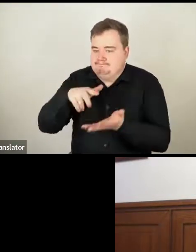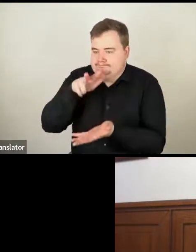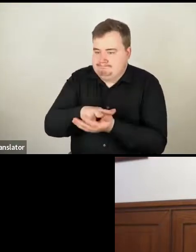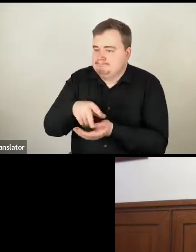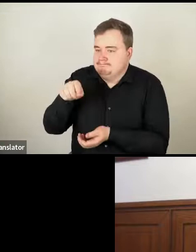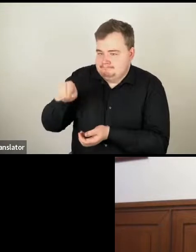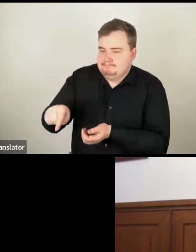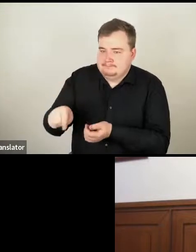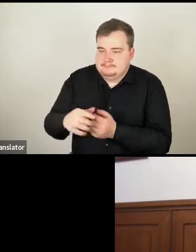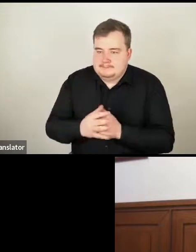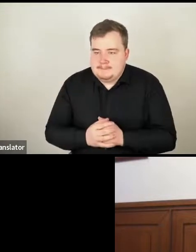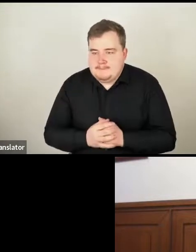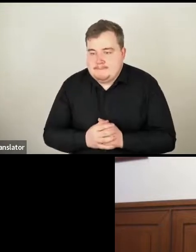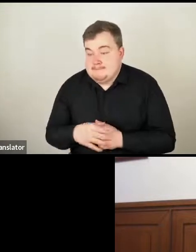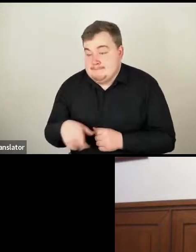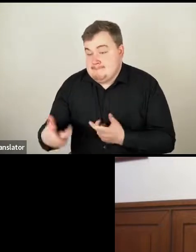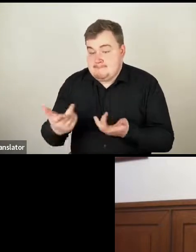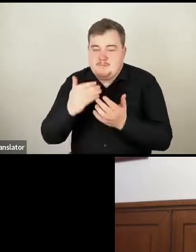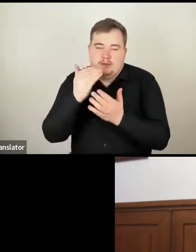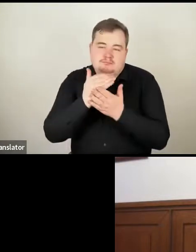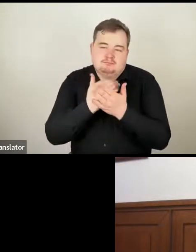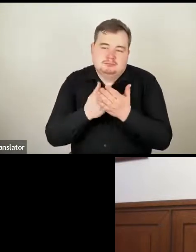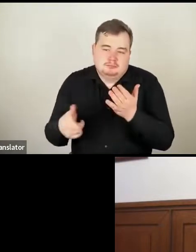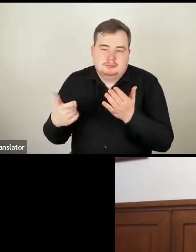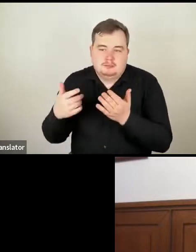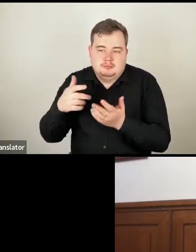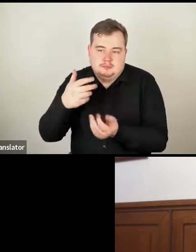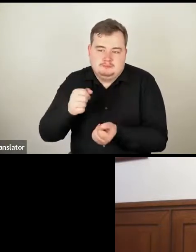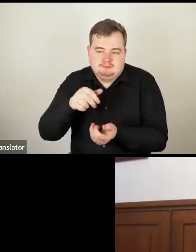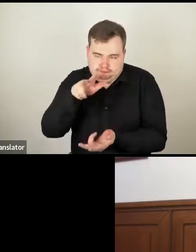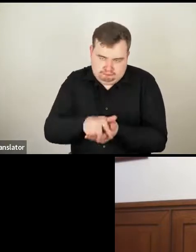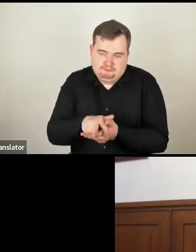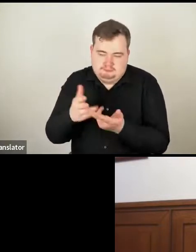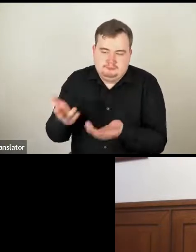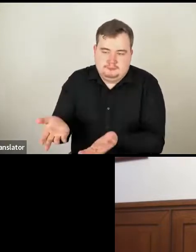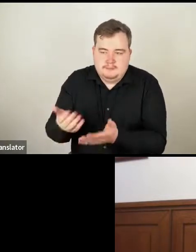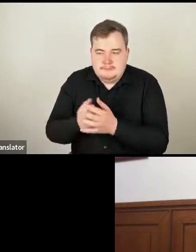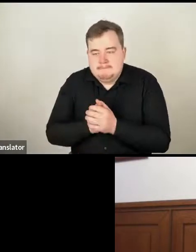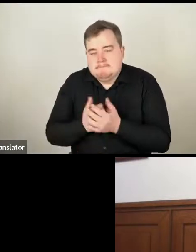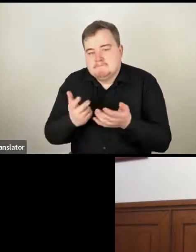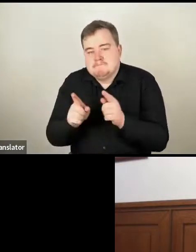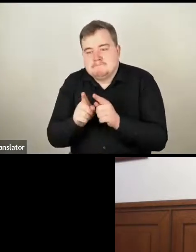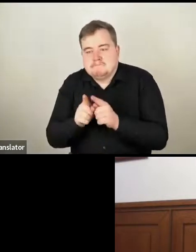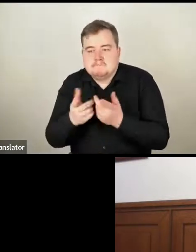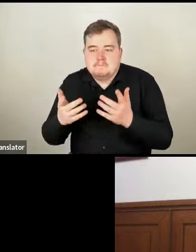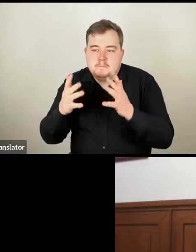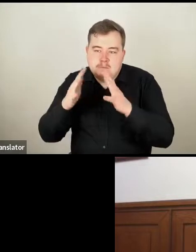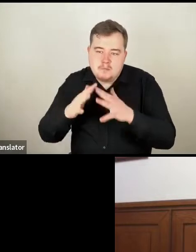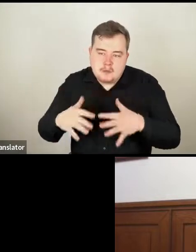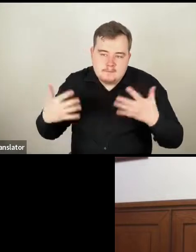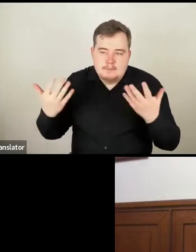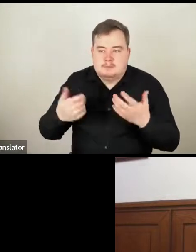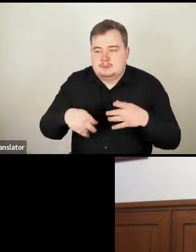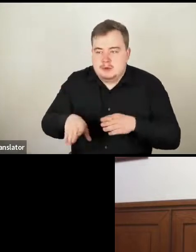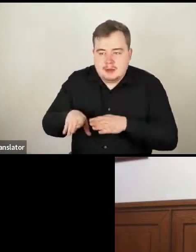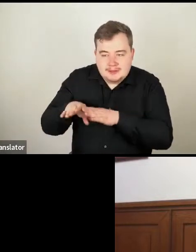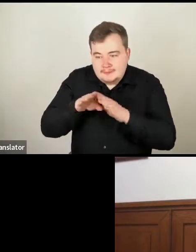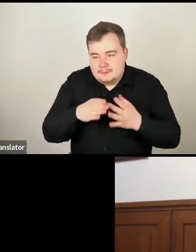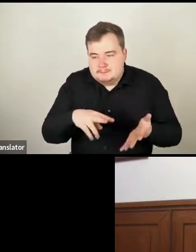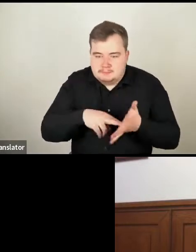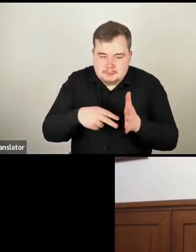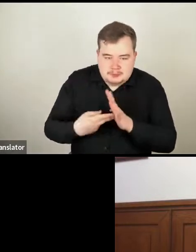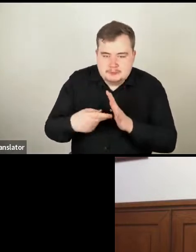gender assessments in the parliament and by working on parliamentary gender action plans.